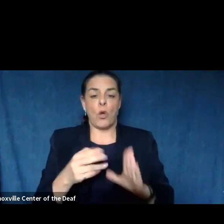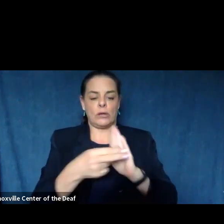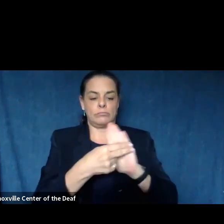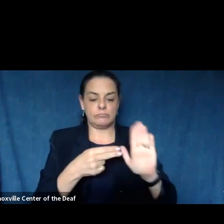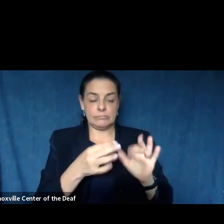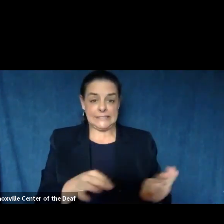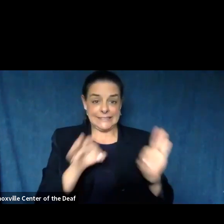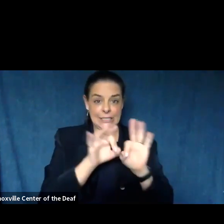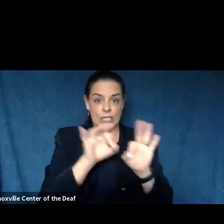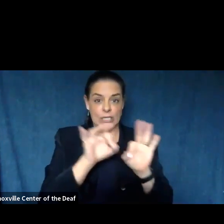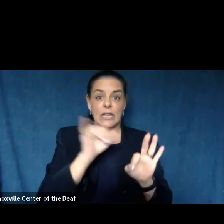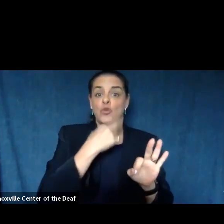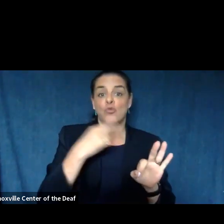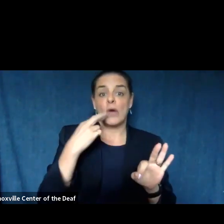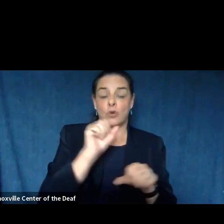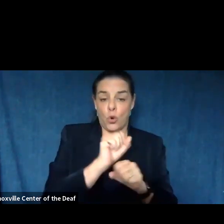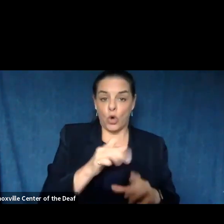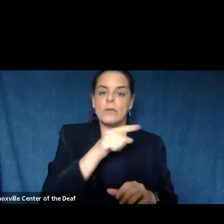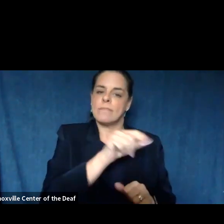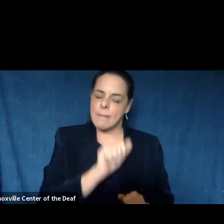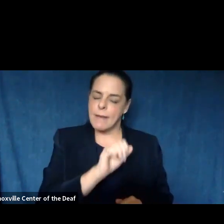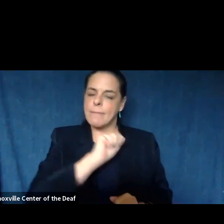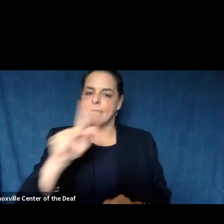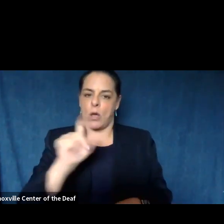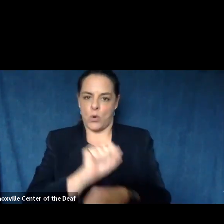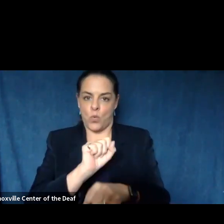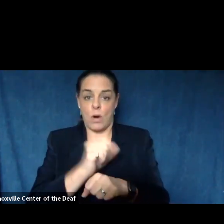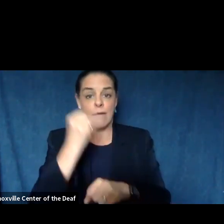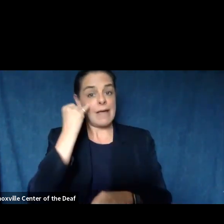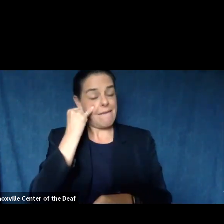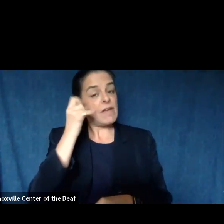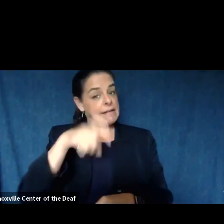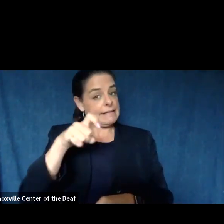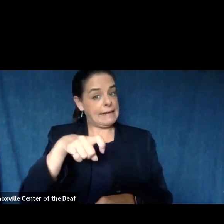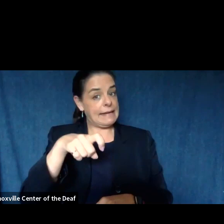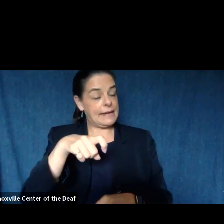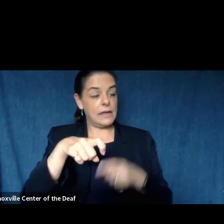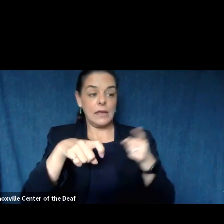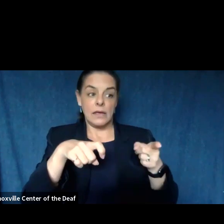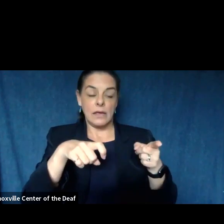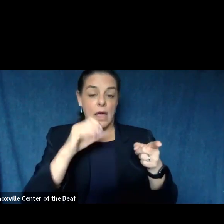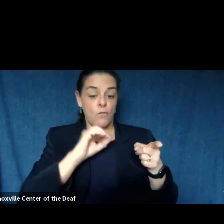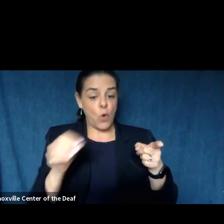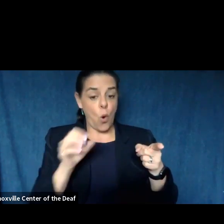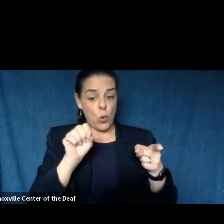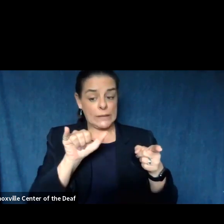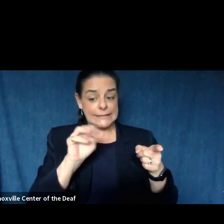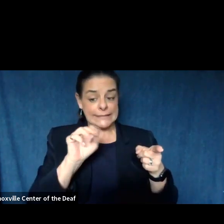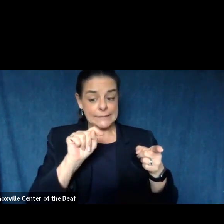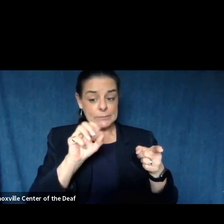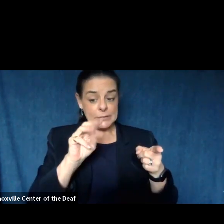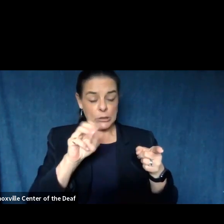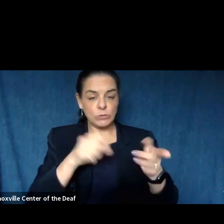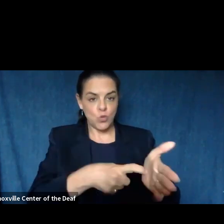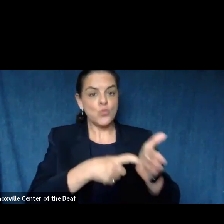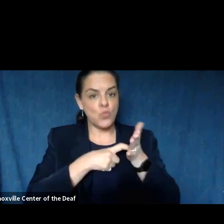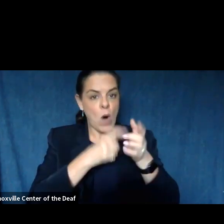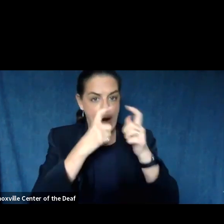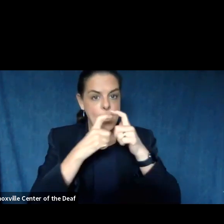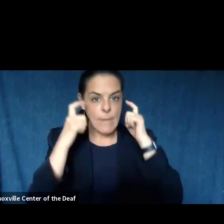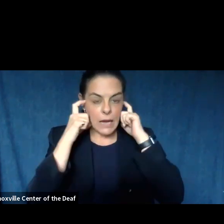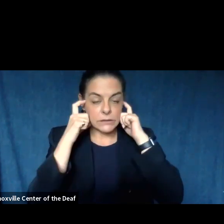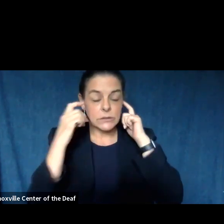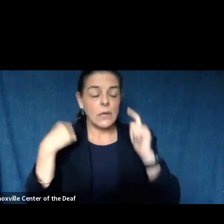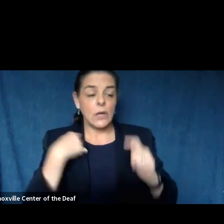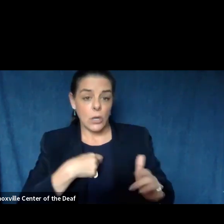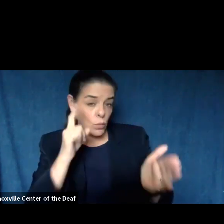as restaurant workers are, may return to work if they're needed and they don't have symptoms and they have to wear a mask. We're checking on